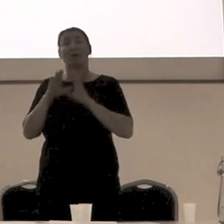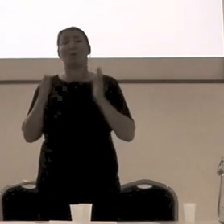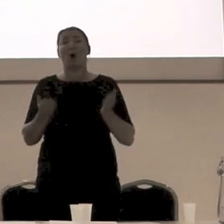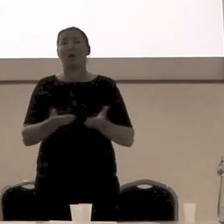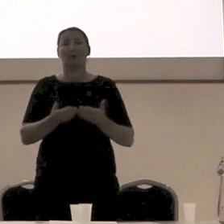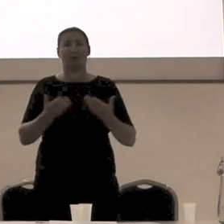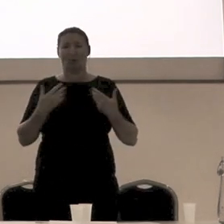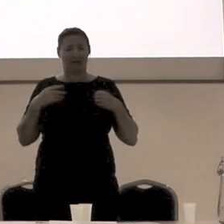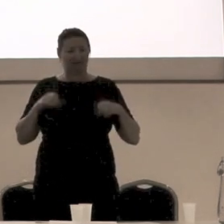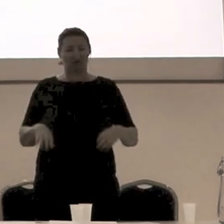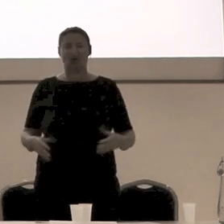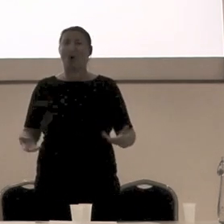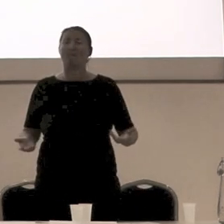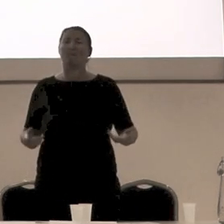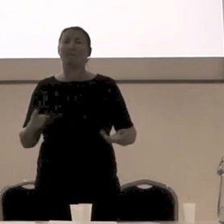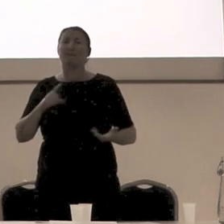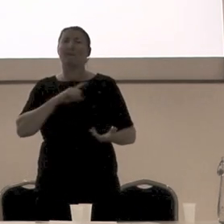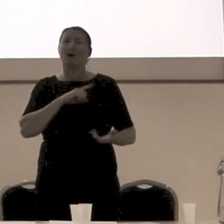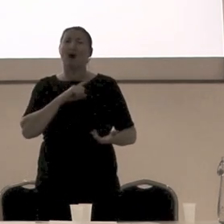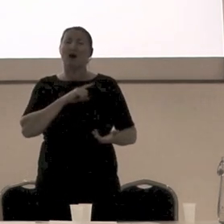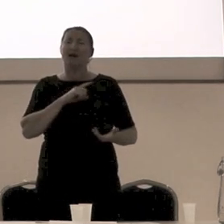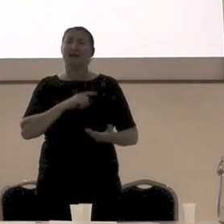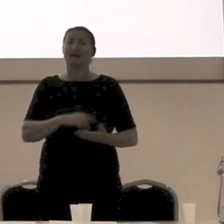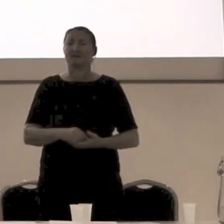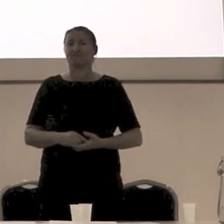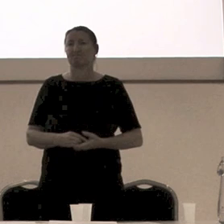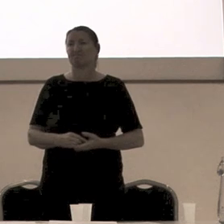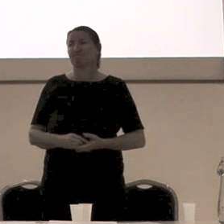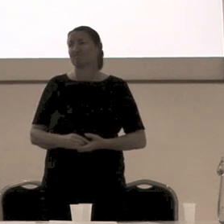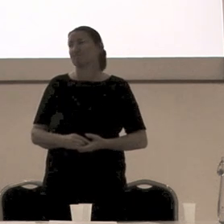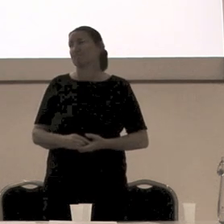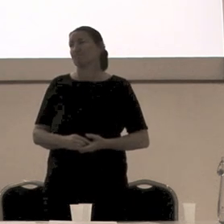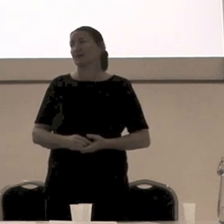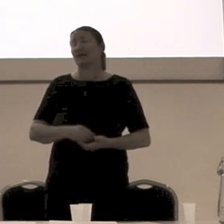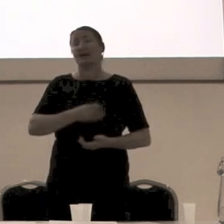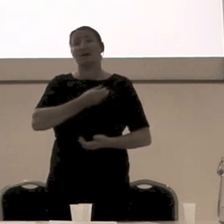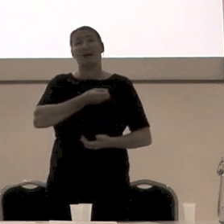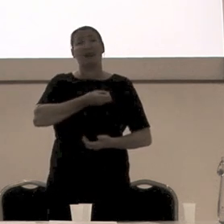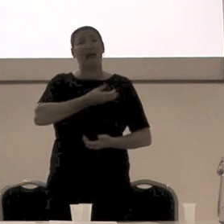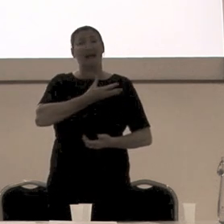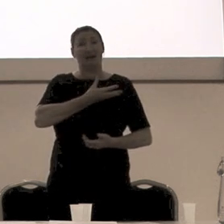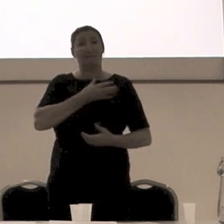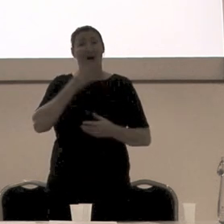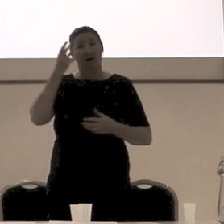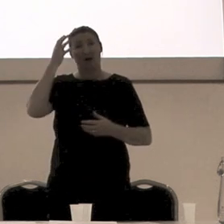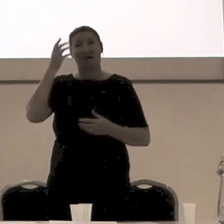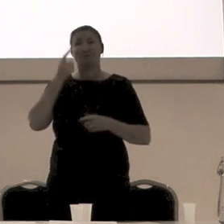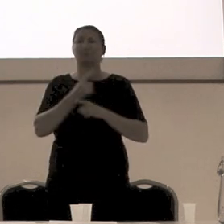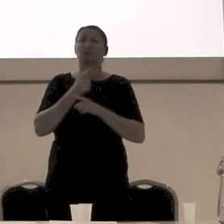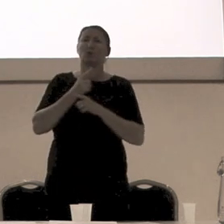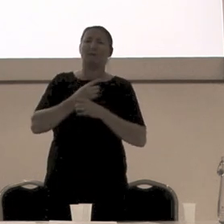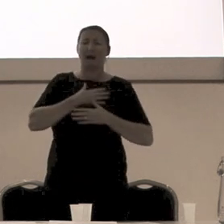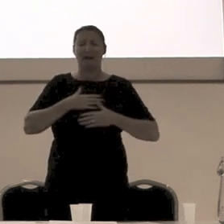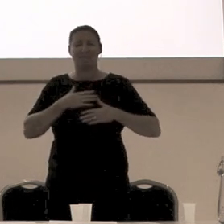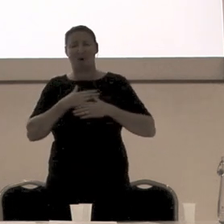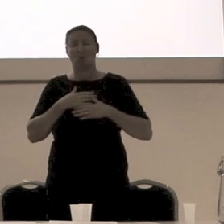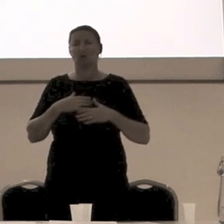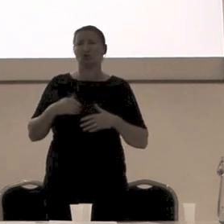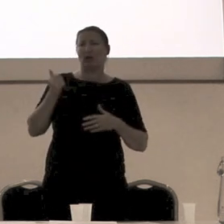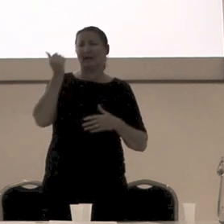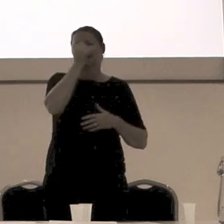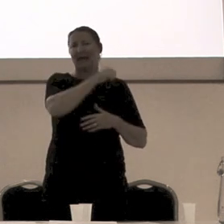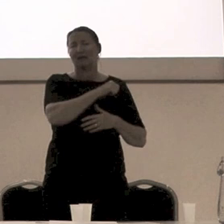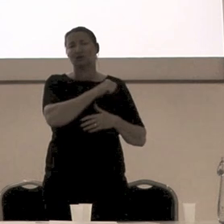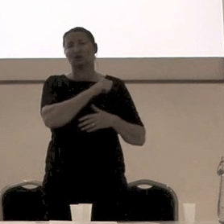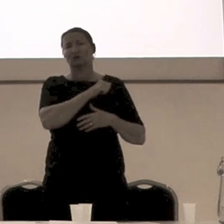them anymore. For instance, under the last Labour government, we were working for emotional intelligence, and Southampton and Portsmouth